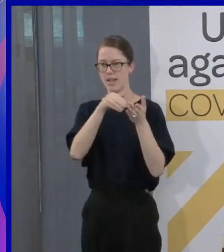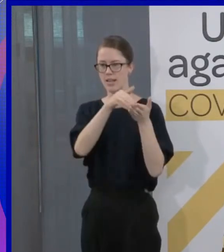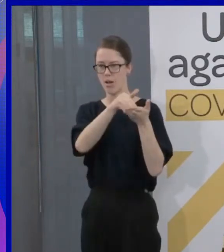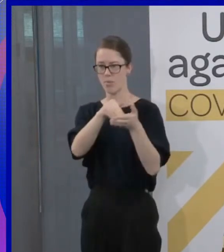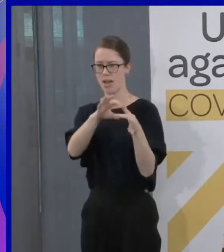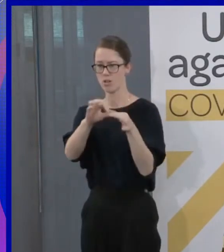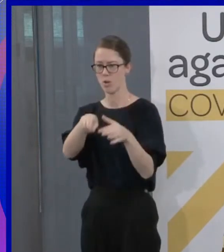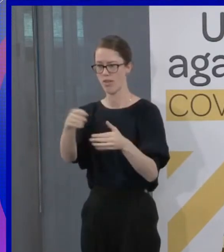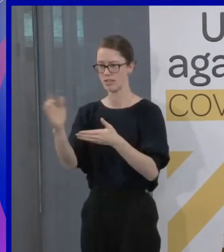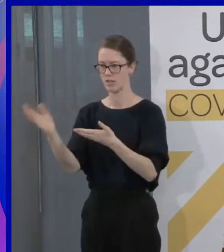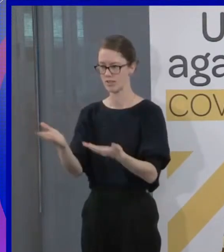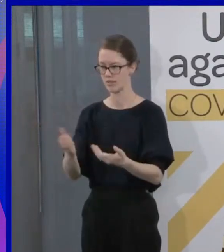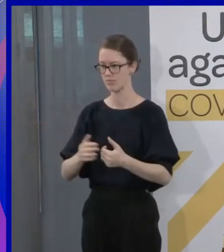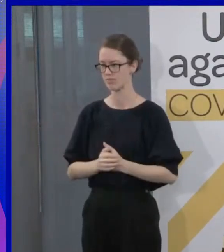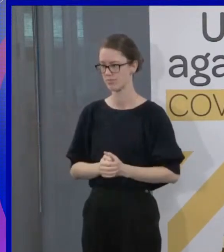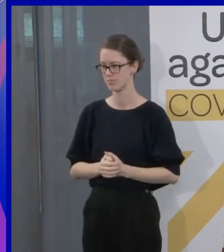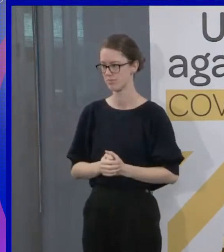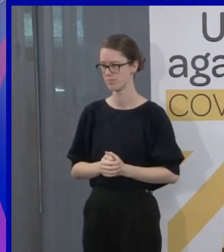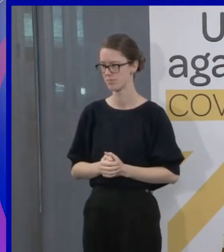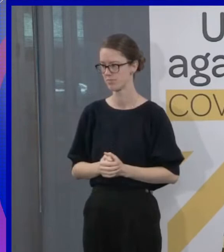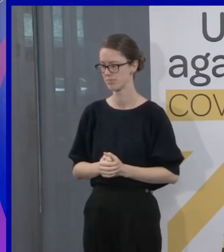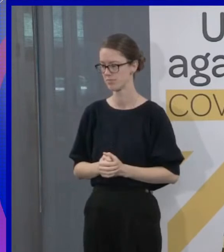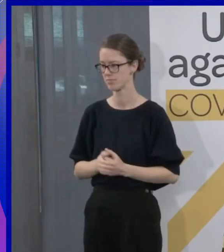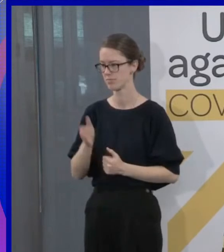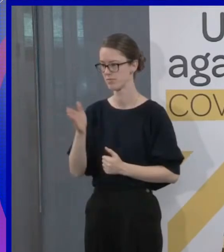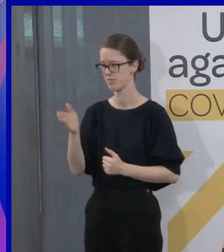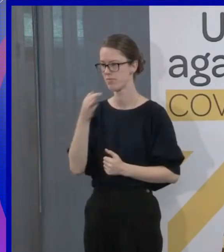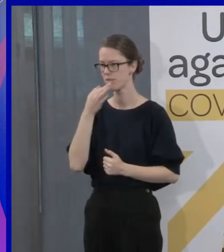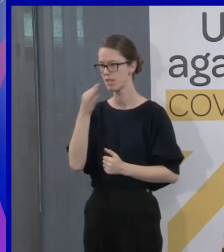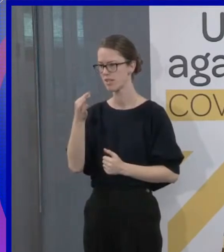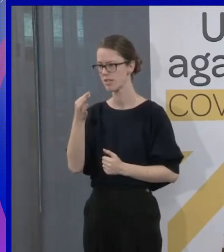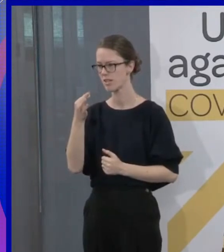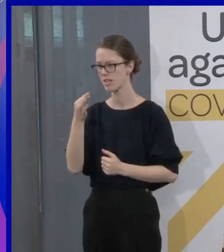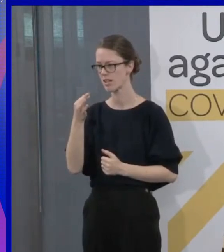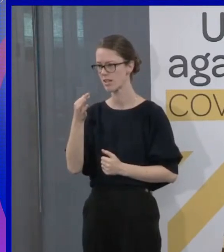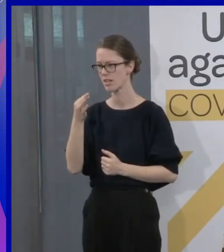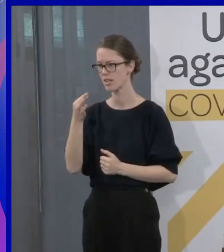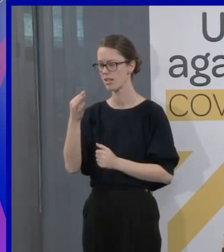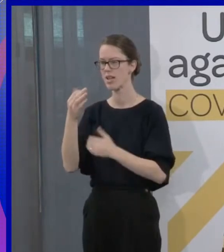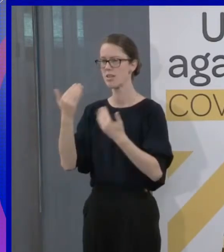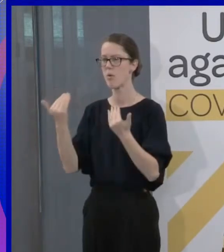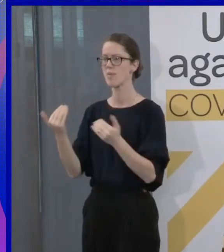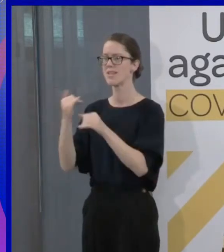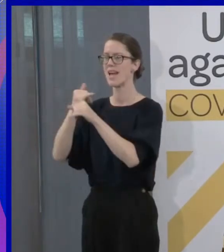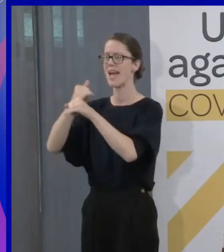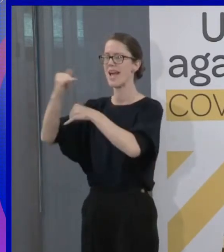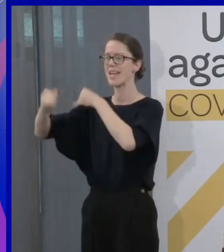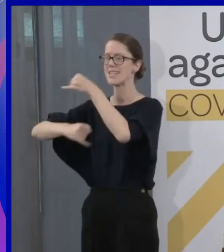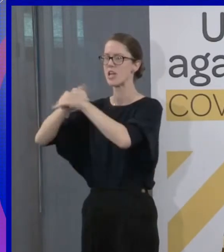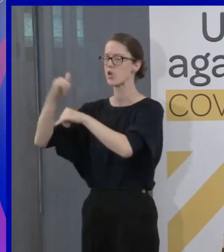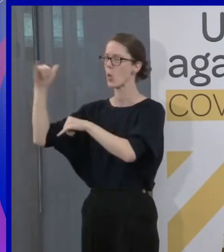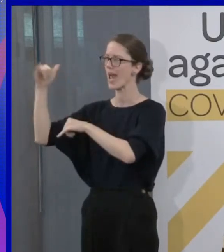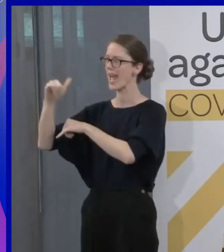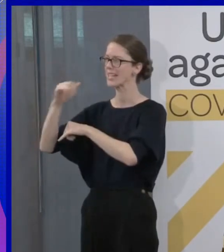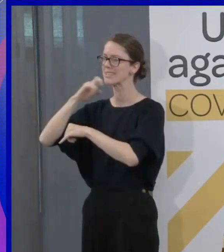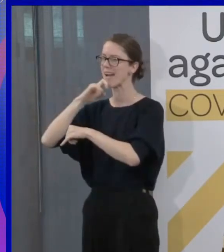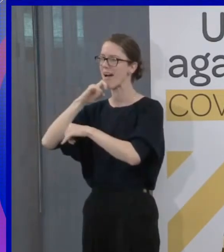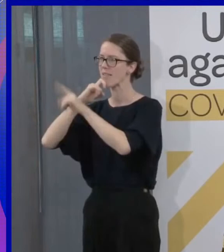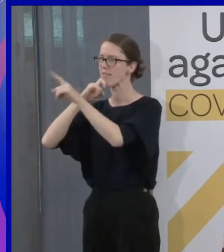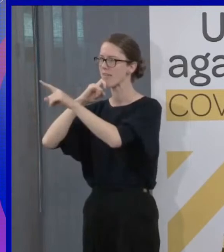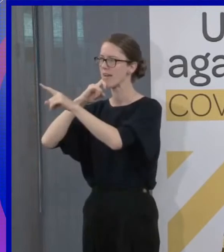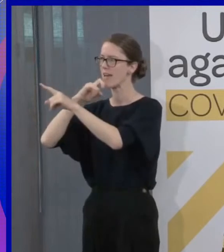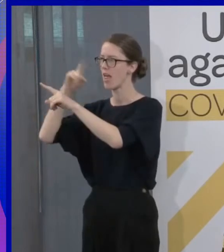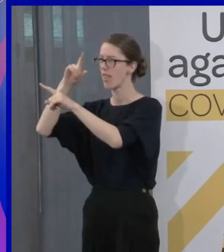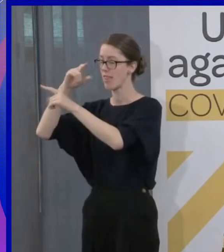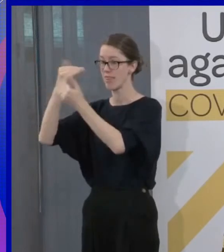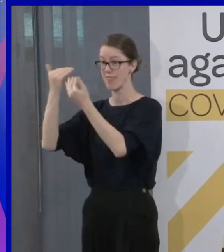if needed. Is there any being given to changing the rule that allows international aircrew to fly domestically or travel domestically prior to